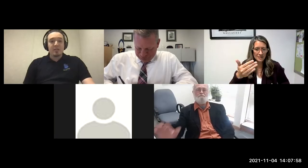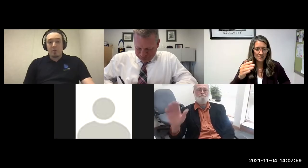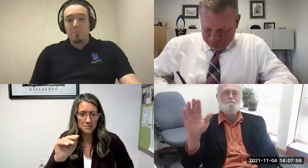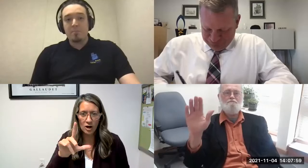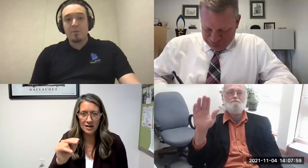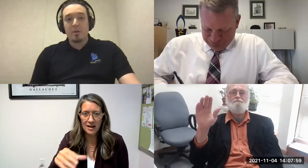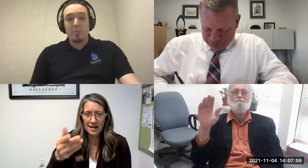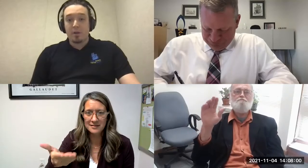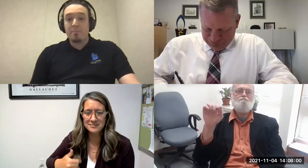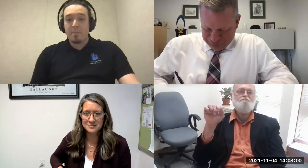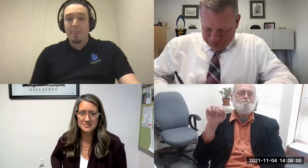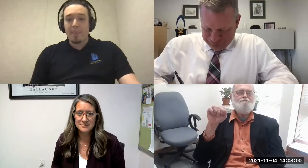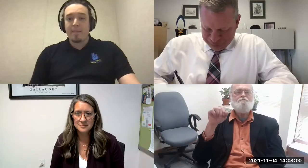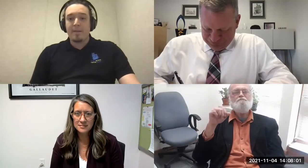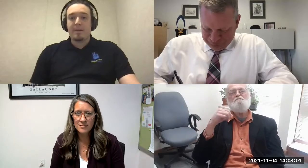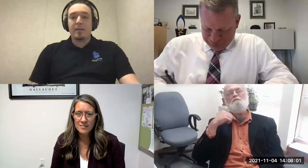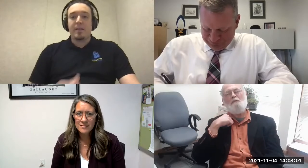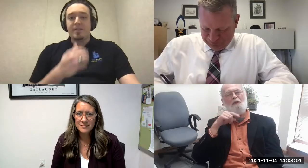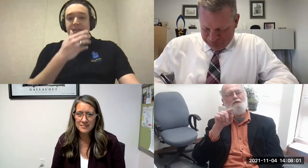Okay, Marlon? Yes.